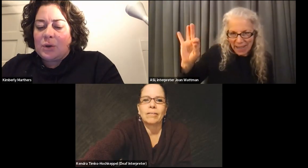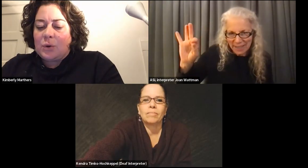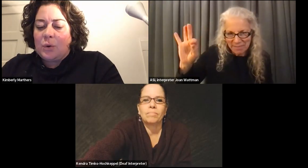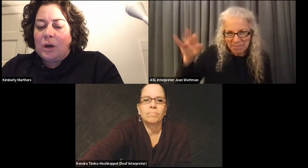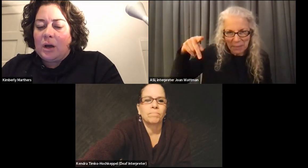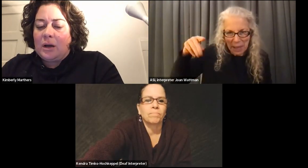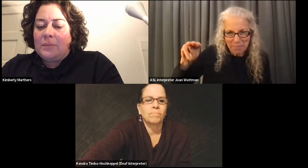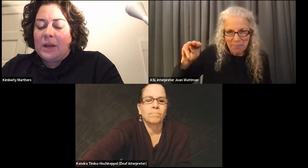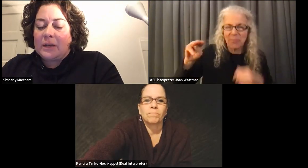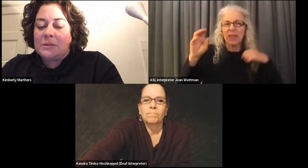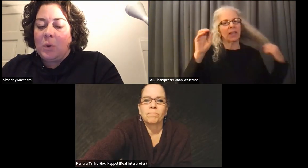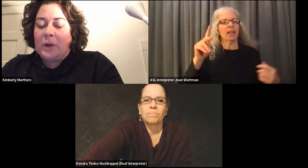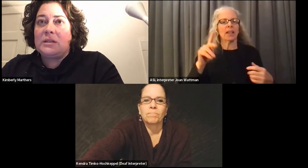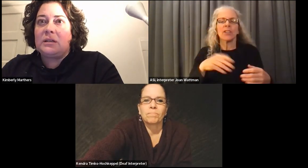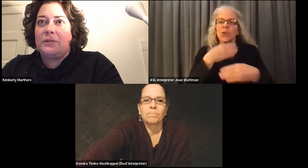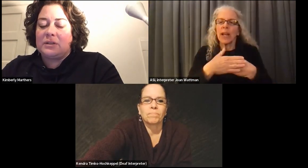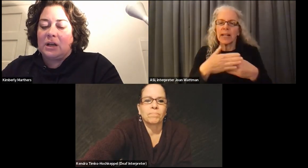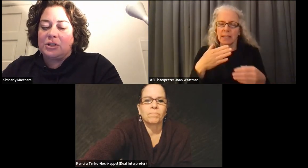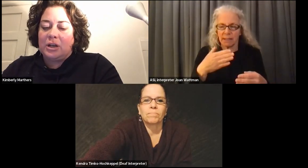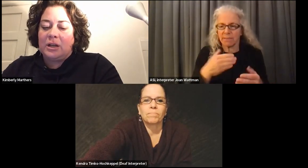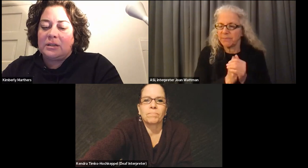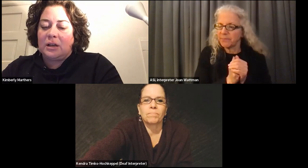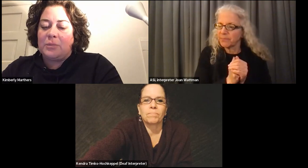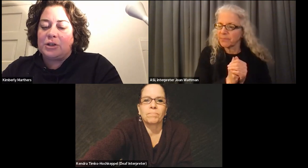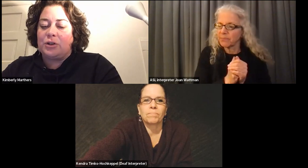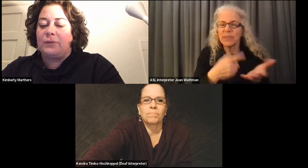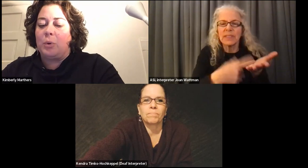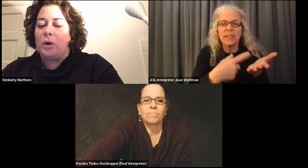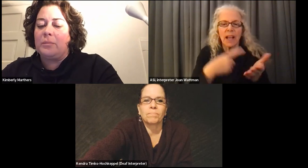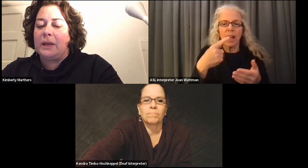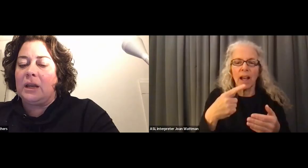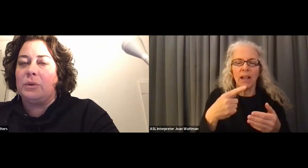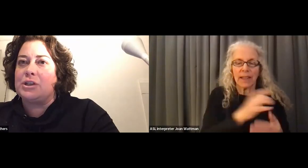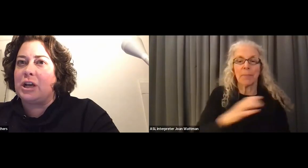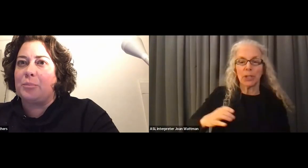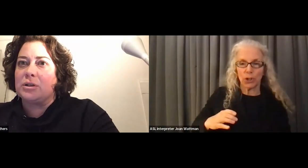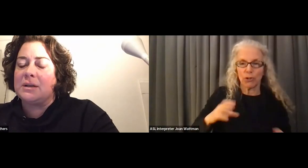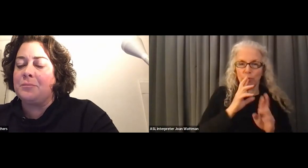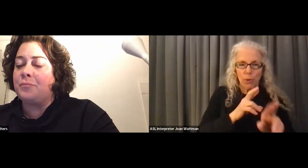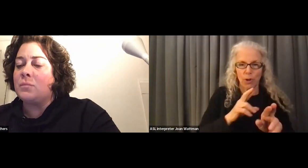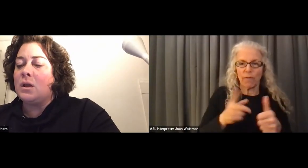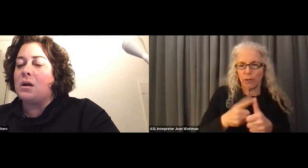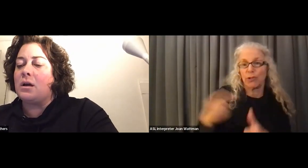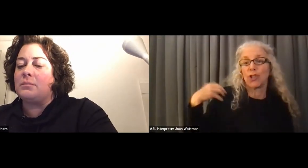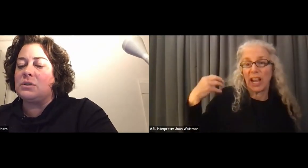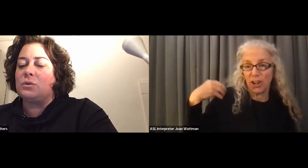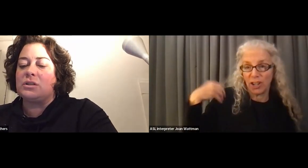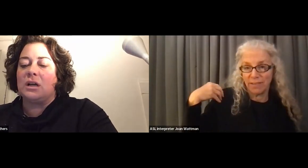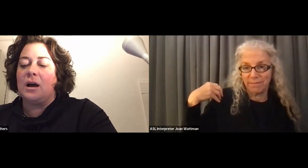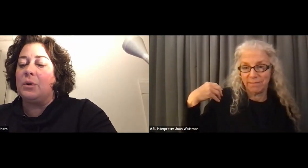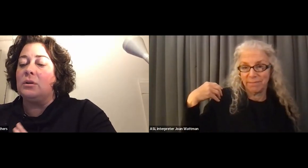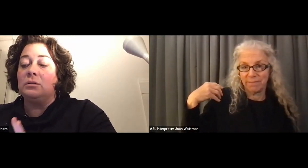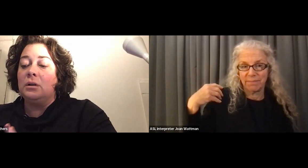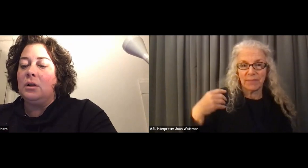Okay, so the next point of discussion is the commissioner's report, beginning with the chairperson. So